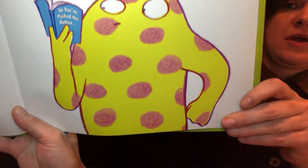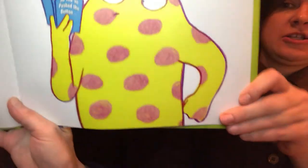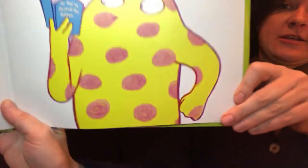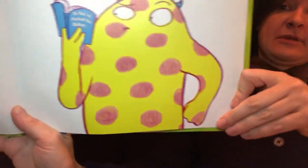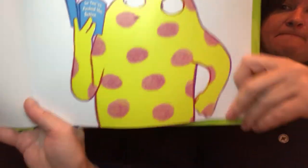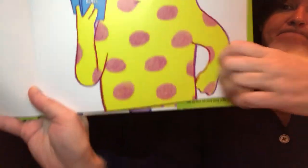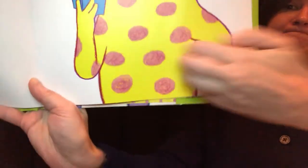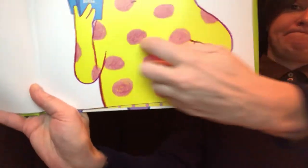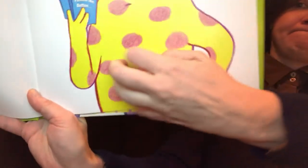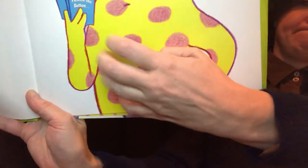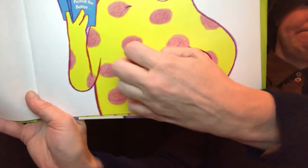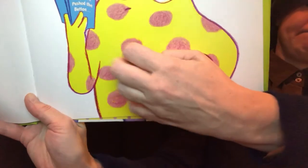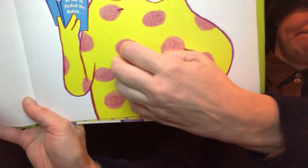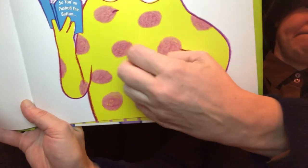Scratch his tummy.